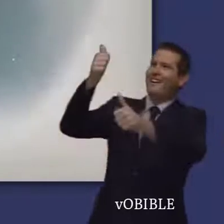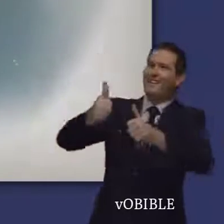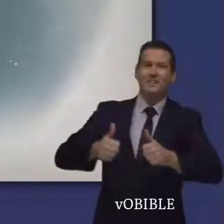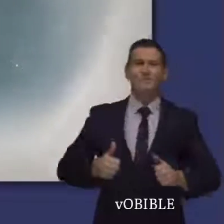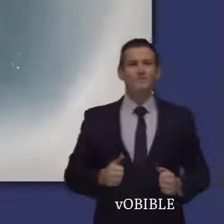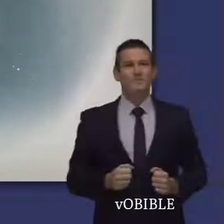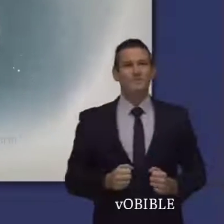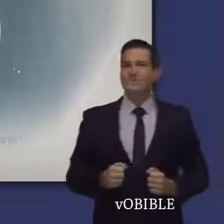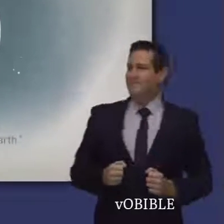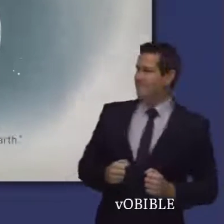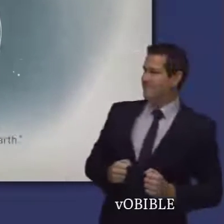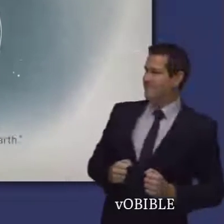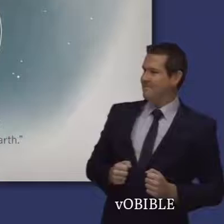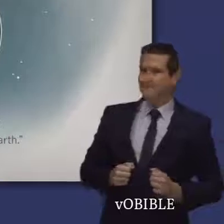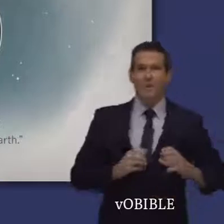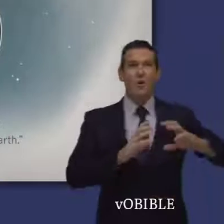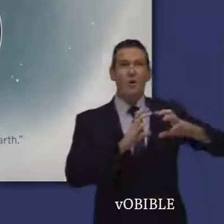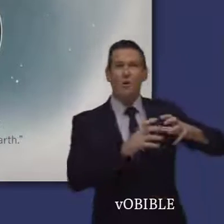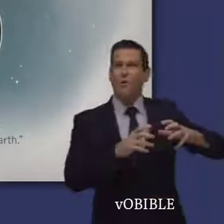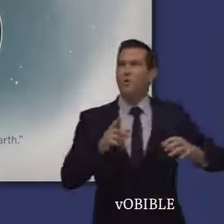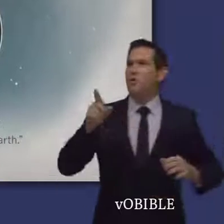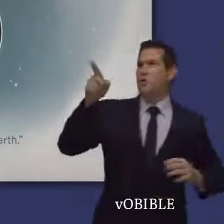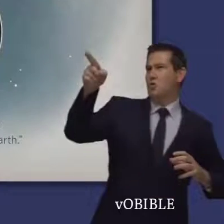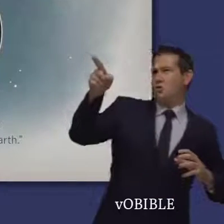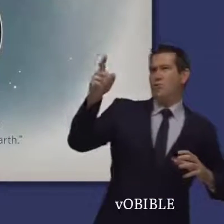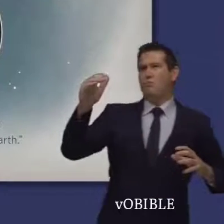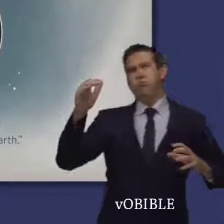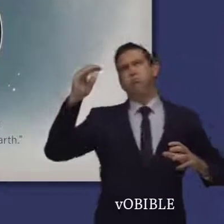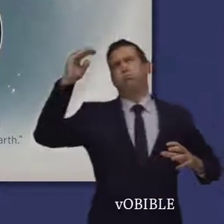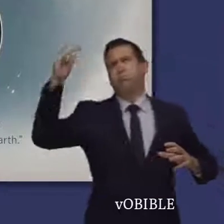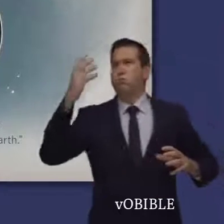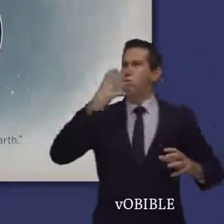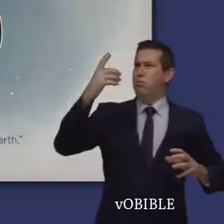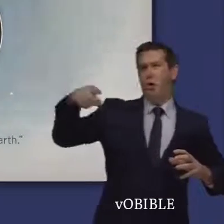Psalm 83 praises Jehovah as the Most High over all the earth.